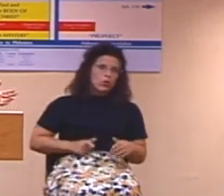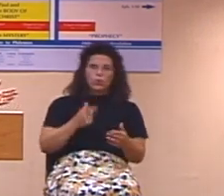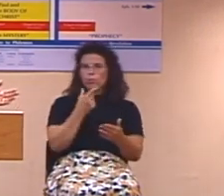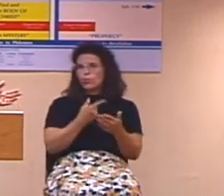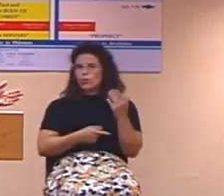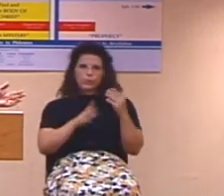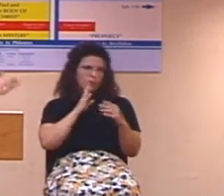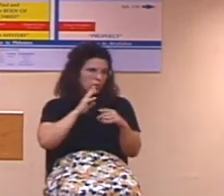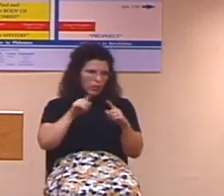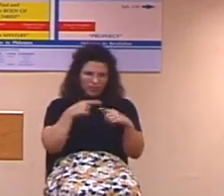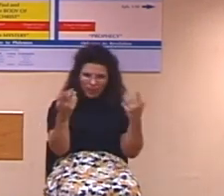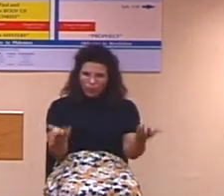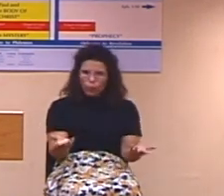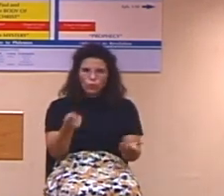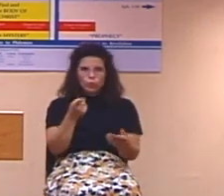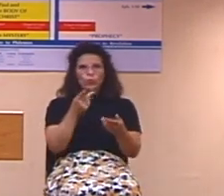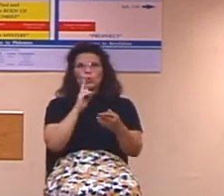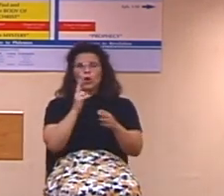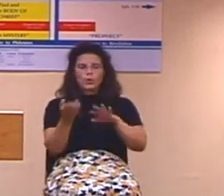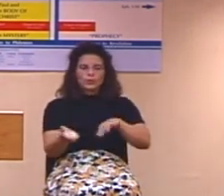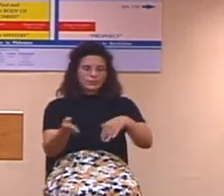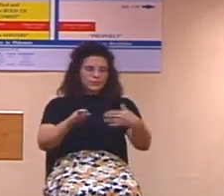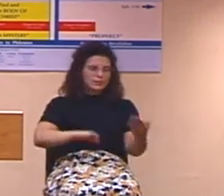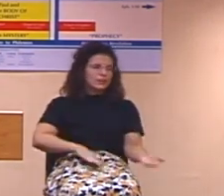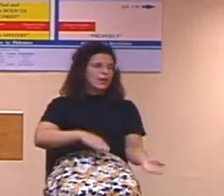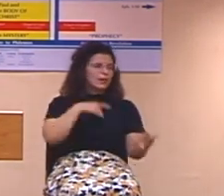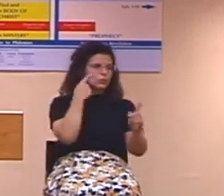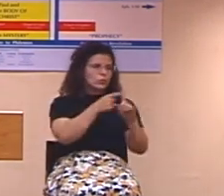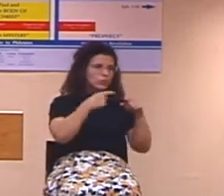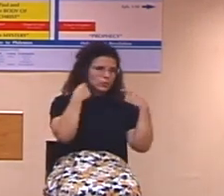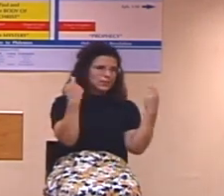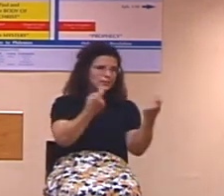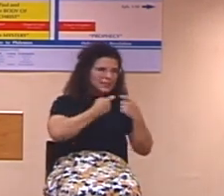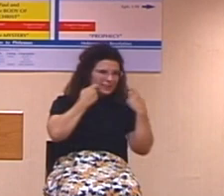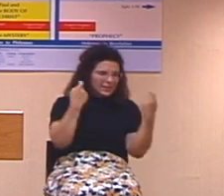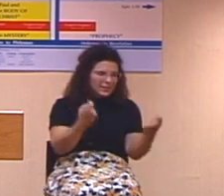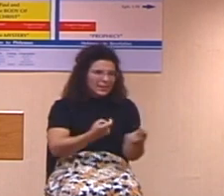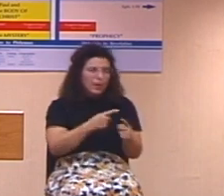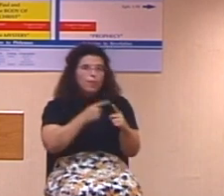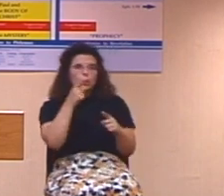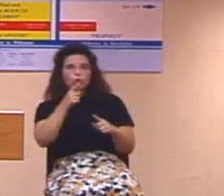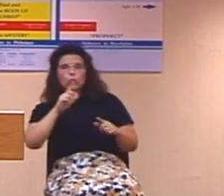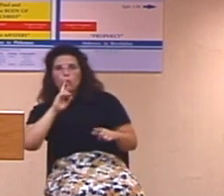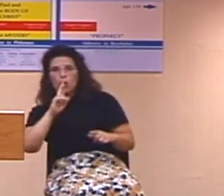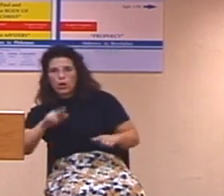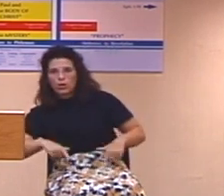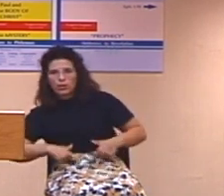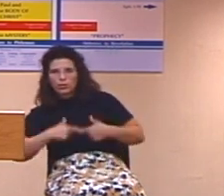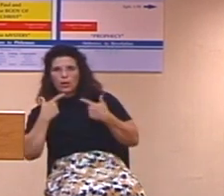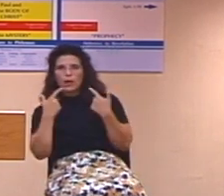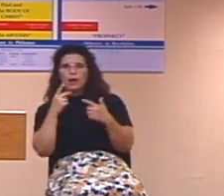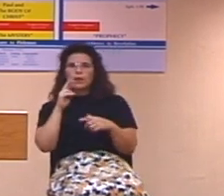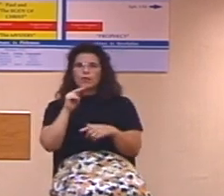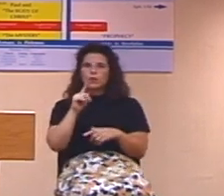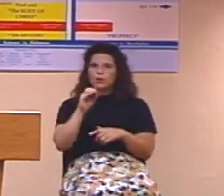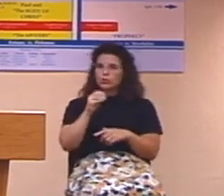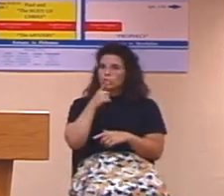about? You are dead to sin, but you're alive unto